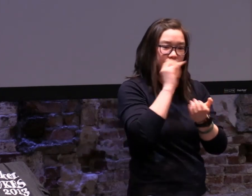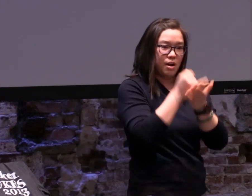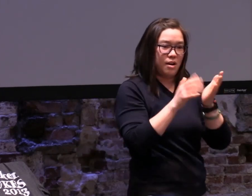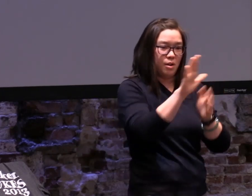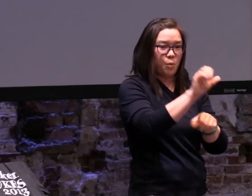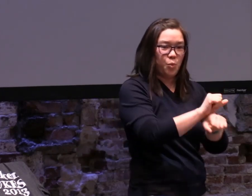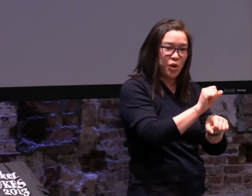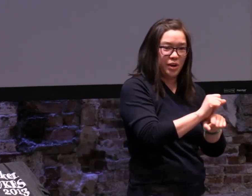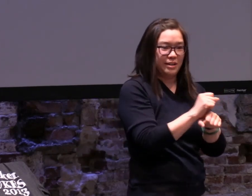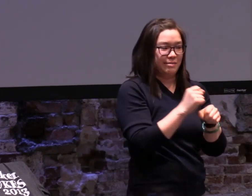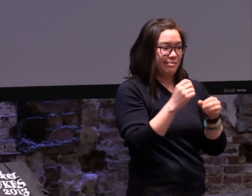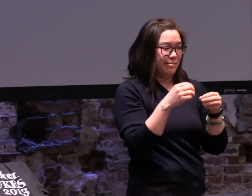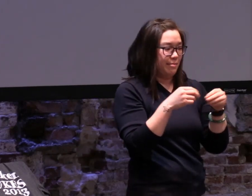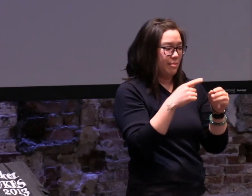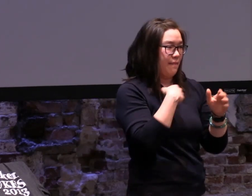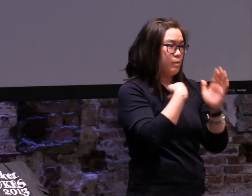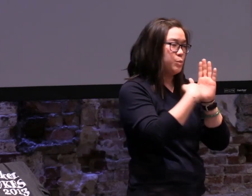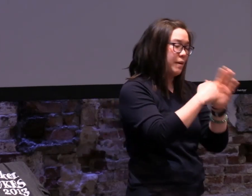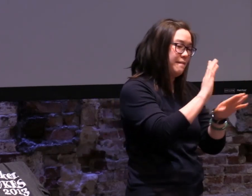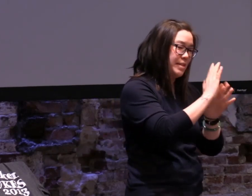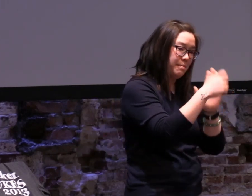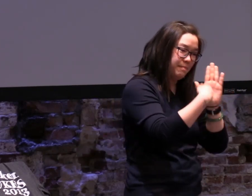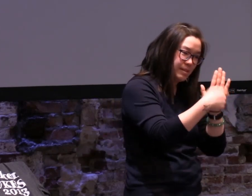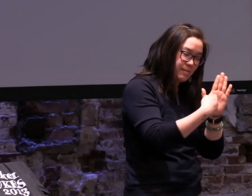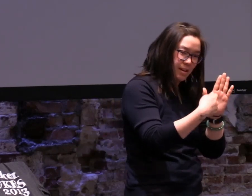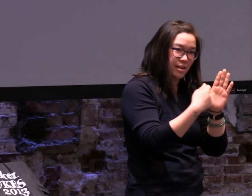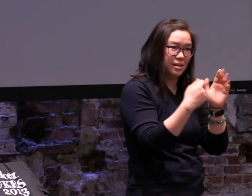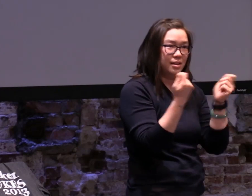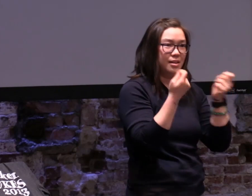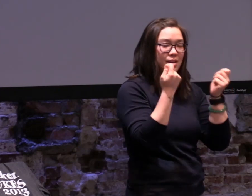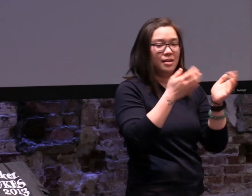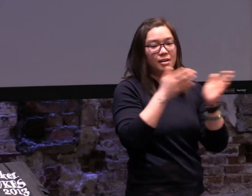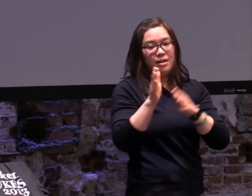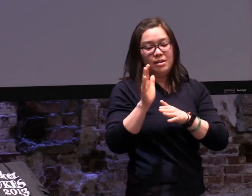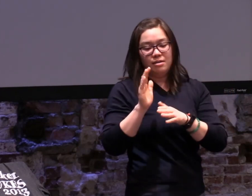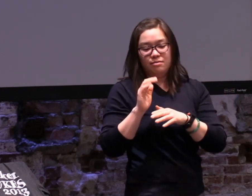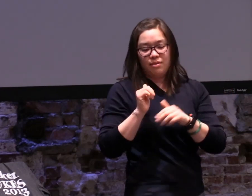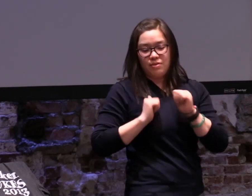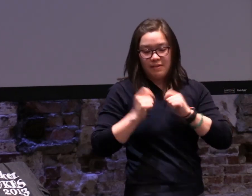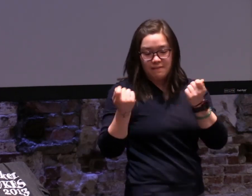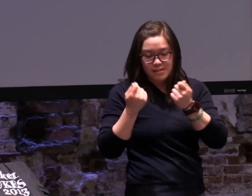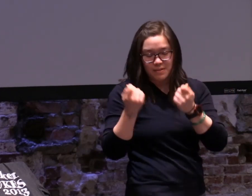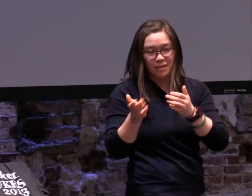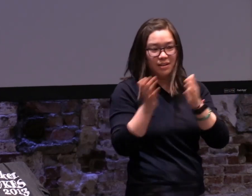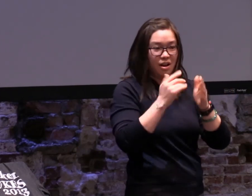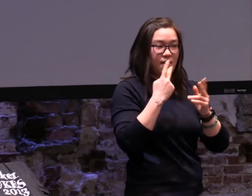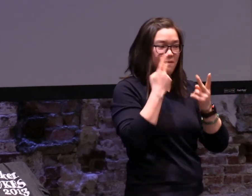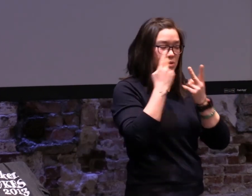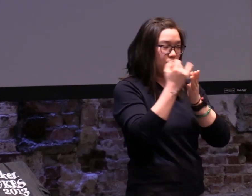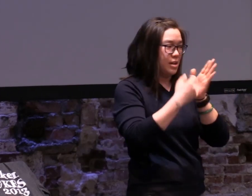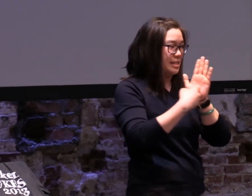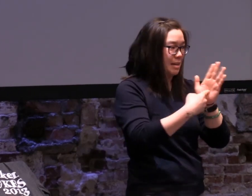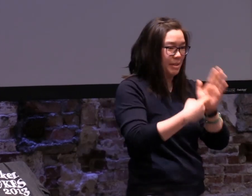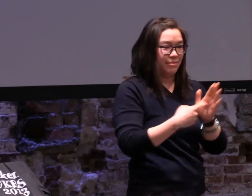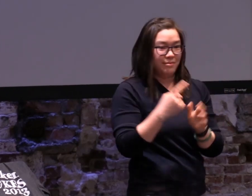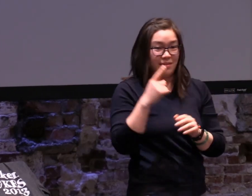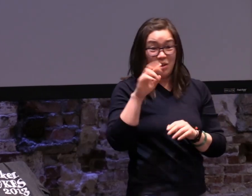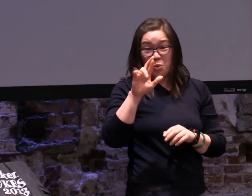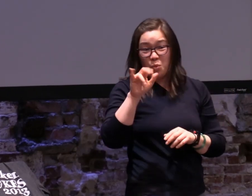event. I believe that art and artistic work, whether it be in film, theater, conventional theater, or otherwise, or any